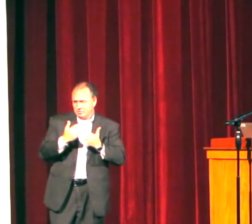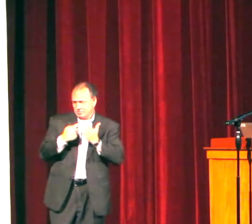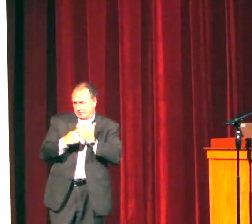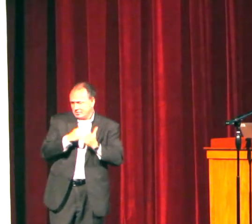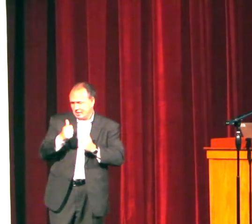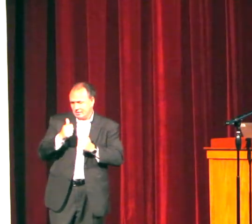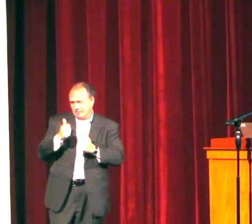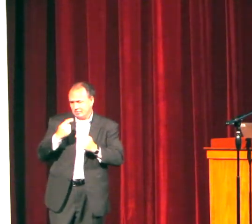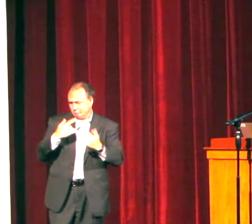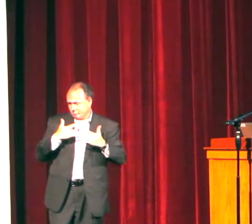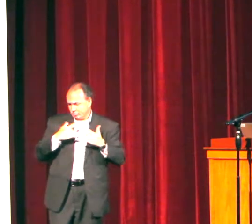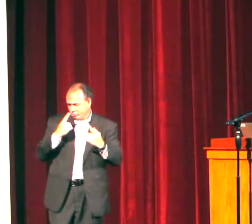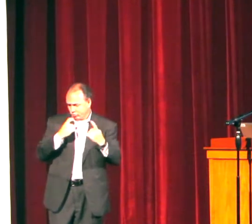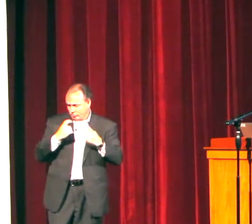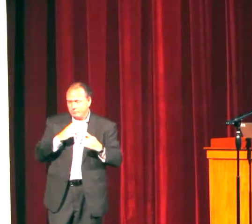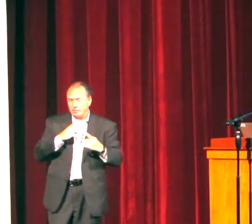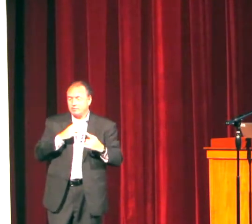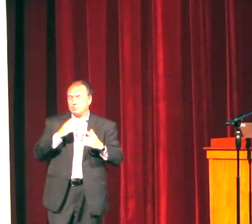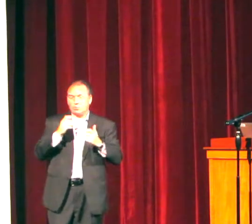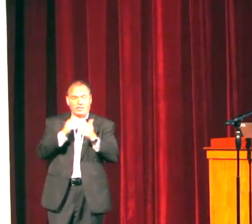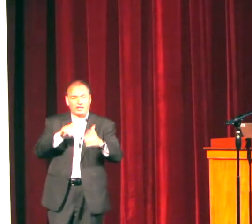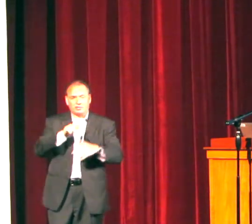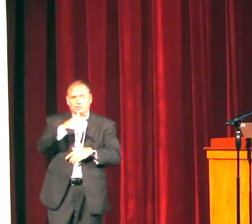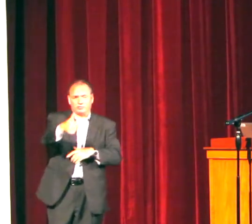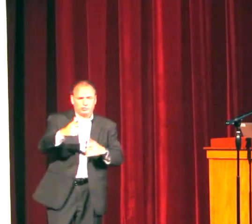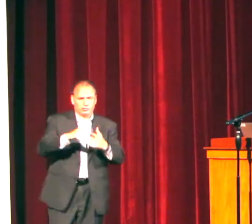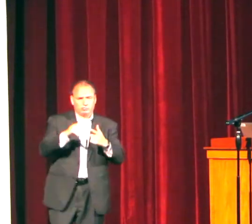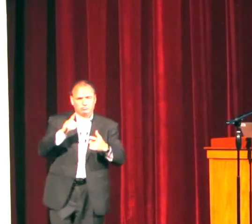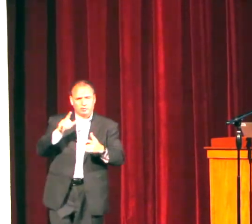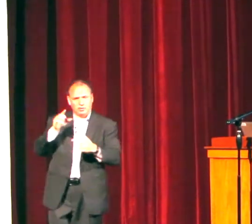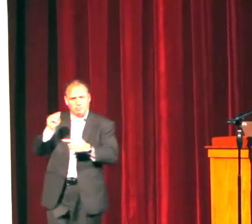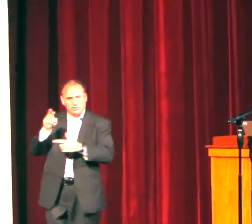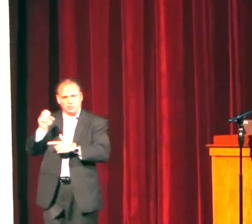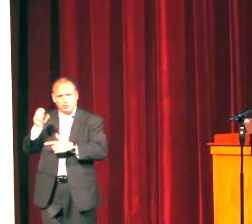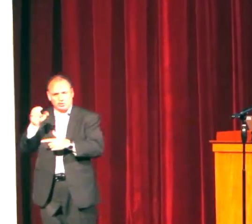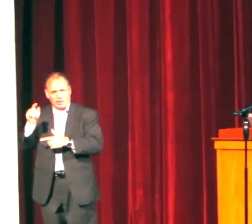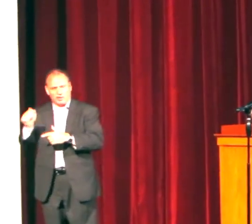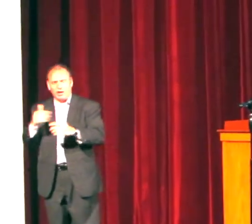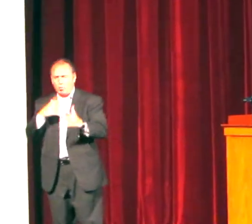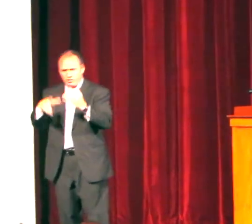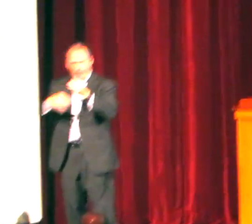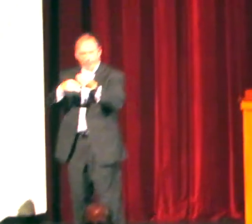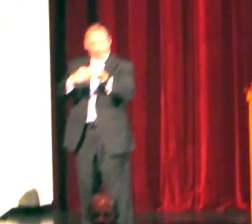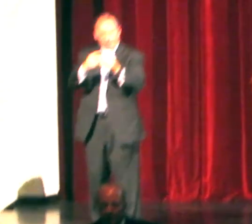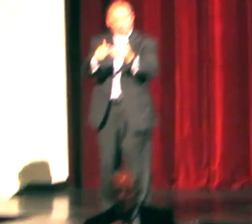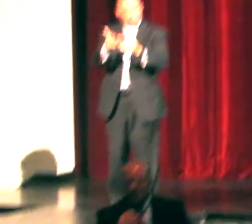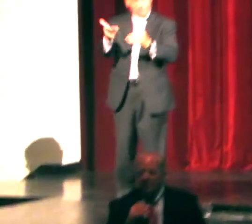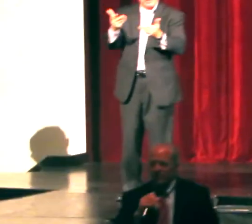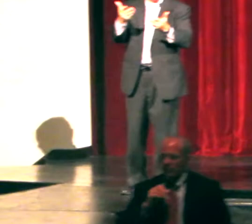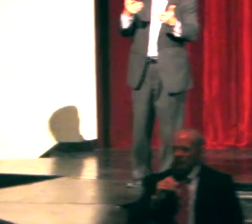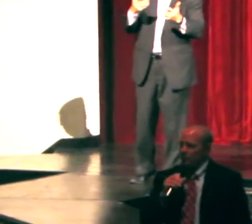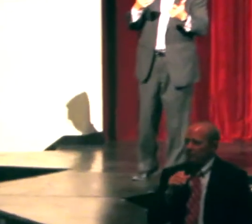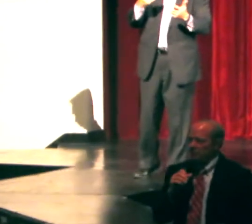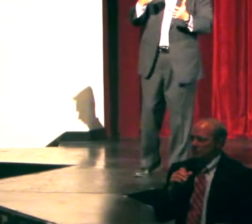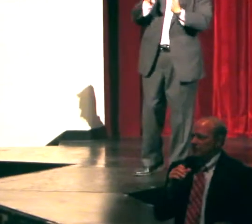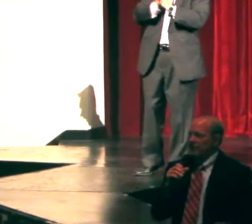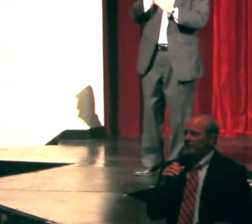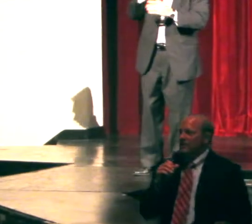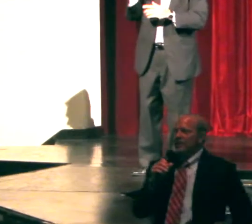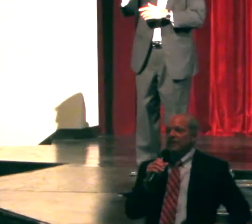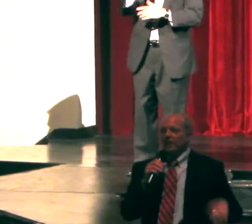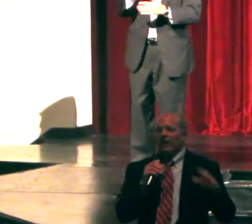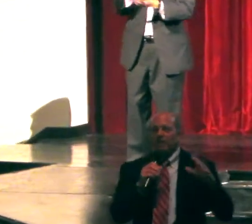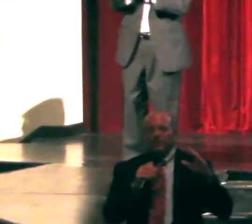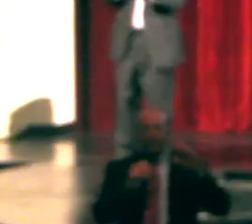questions that you might have. And with that, I'll turn it over to Mr. Scola. I just wanted to add a few things and then ask for your help with the